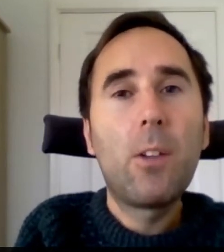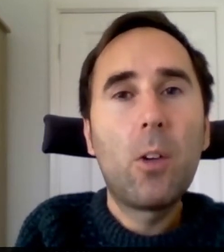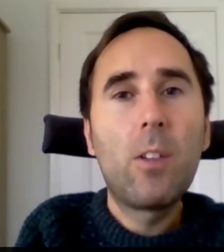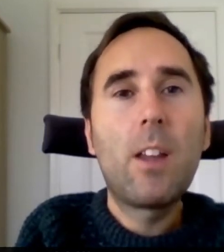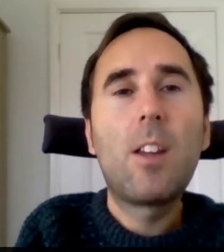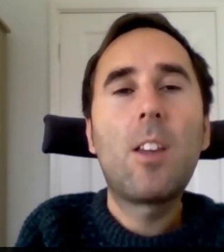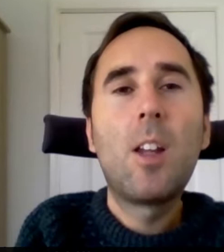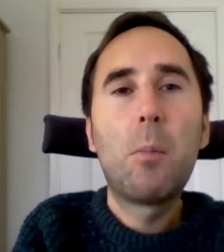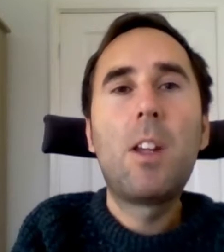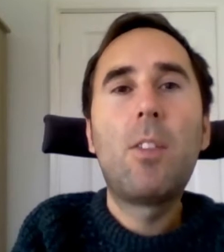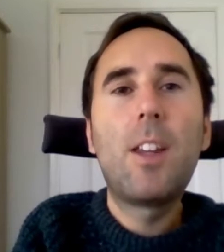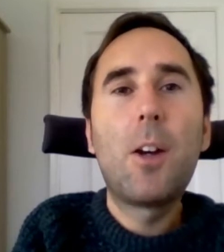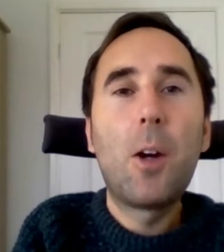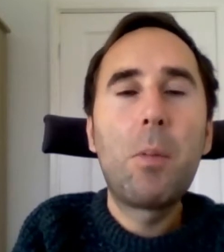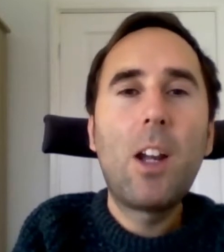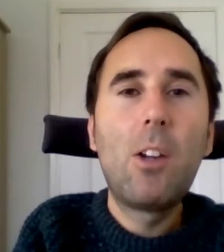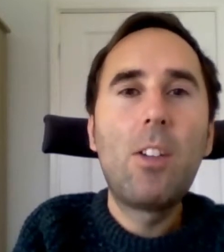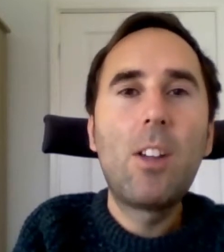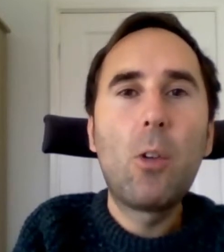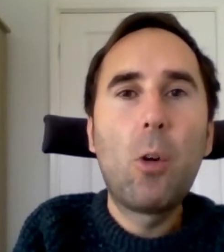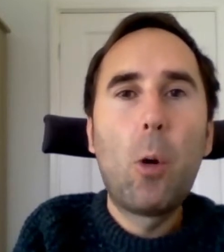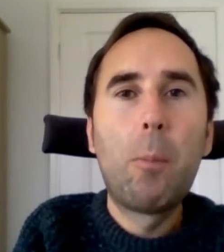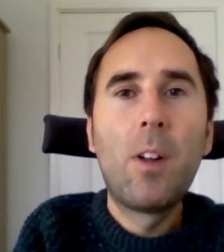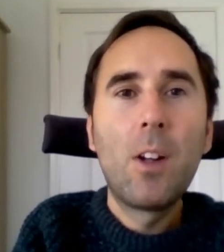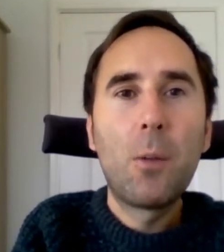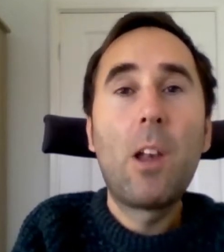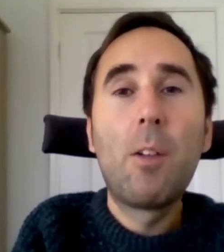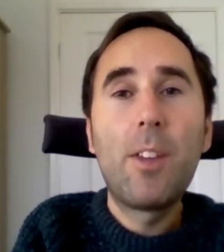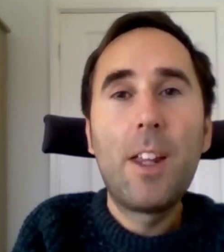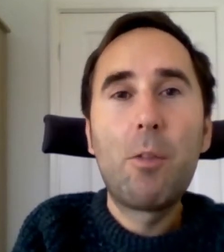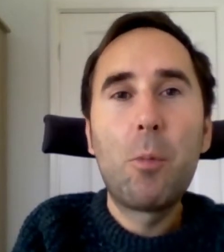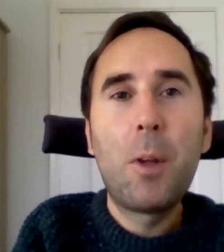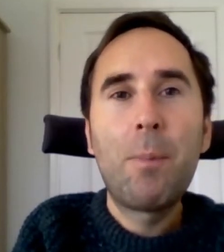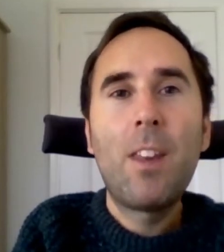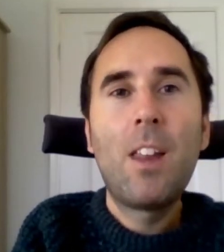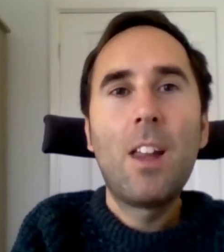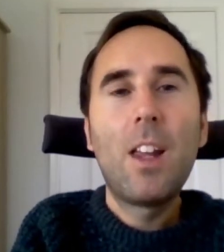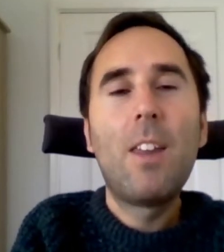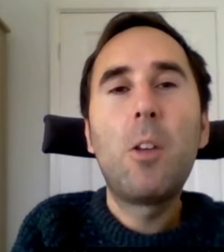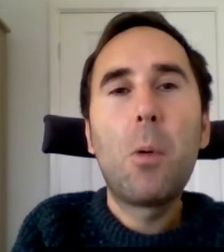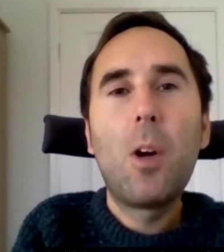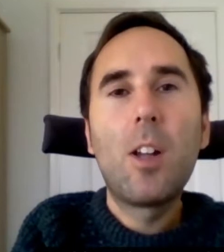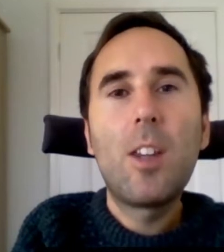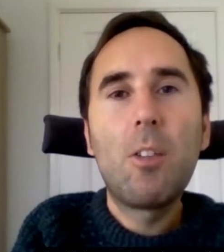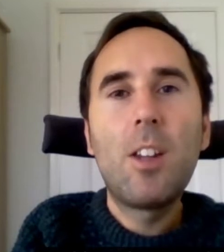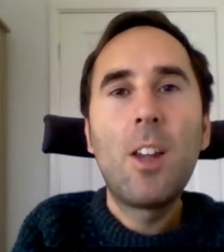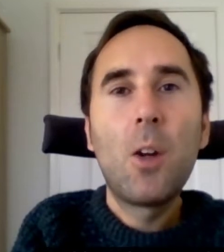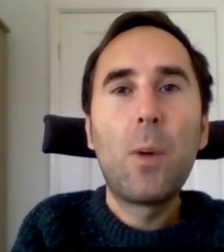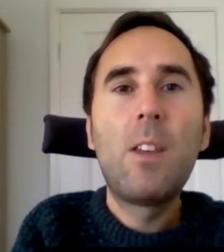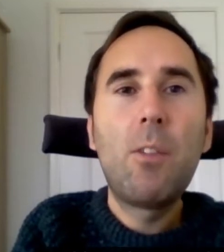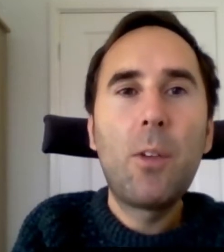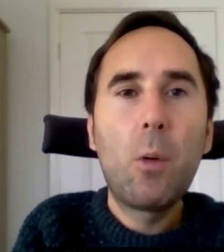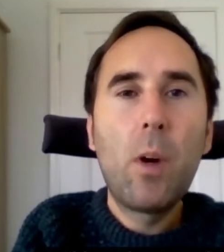or would like to contact us, please visit openinclusion.com. We would love to hear from you. In this podcast series,